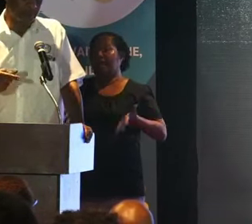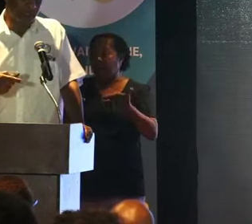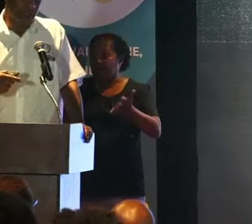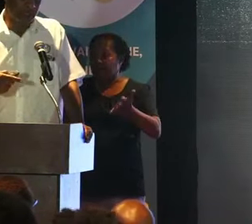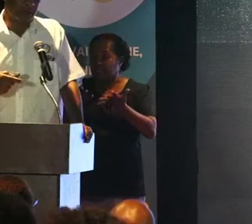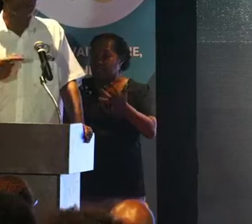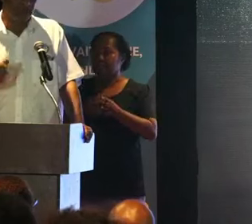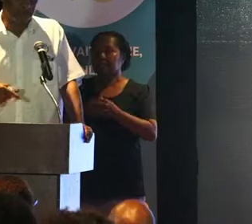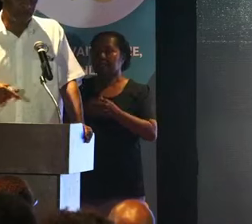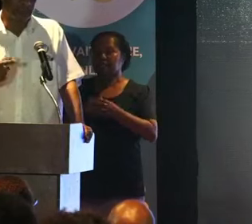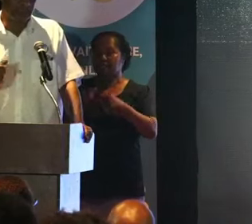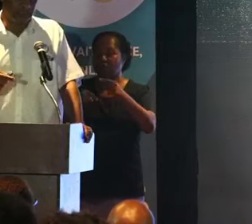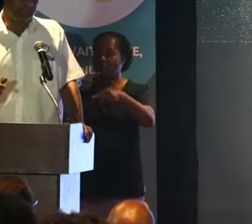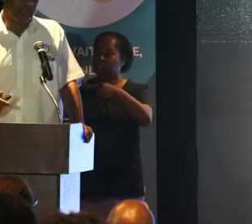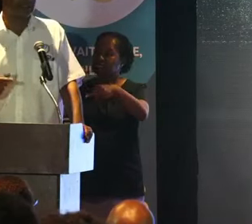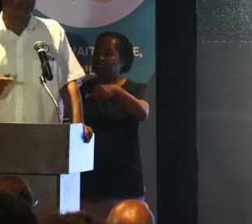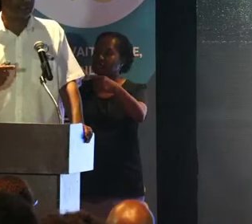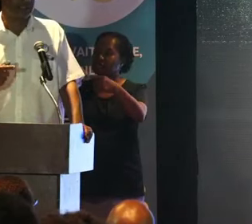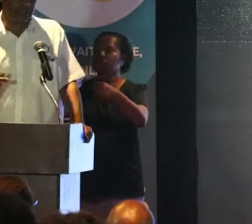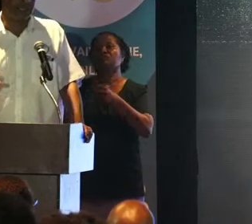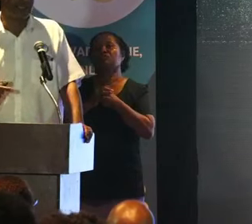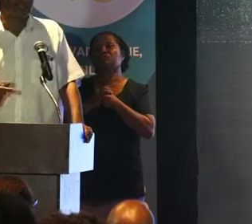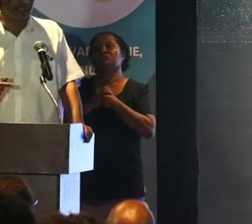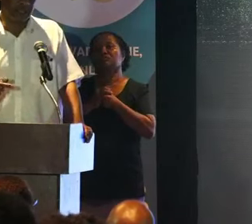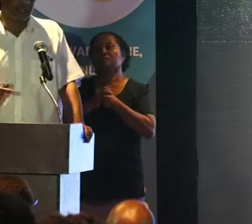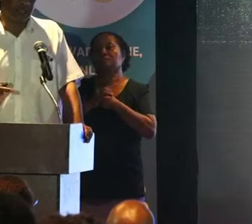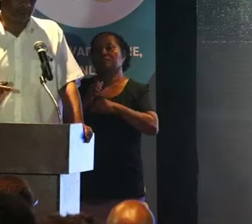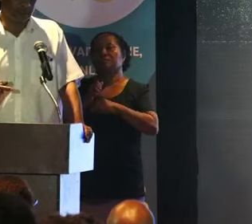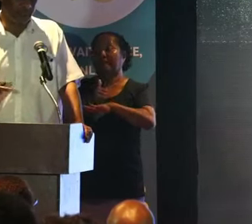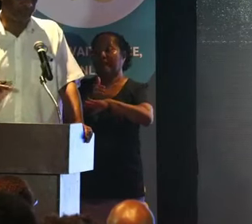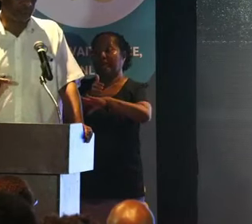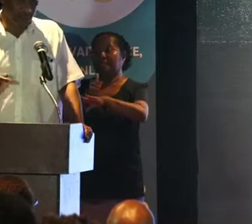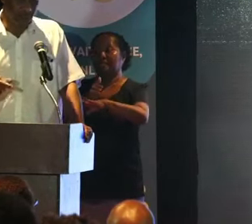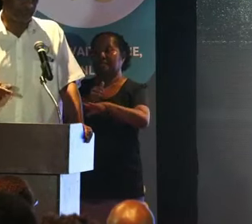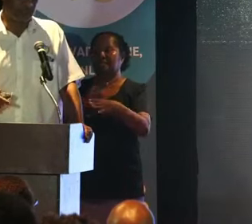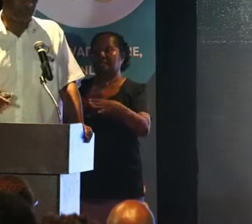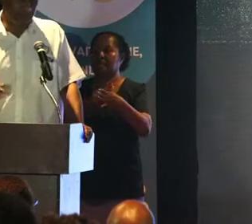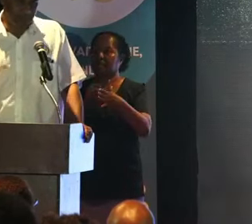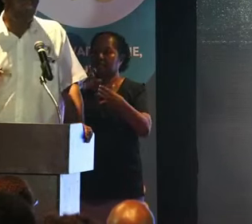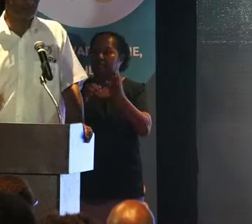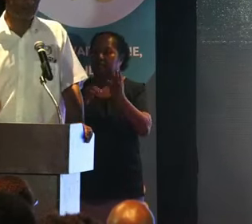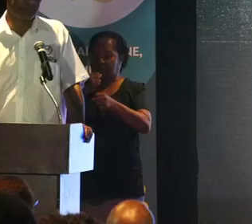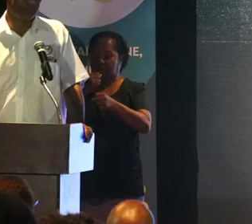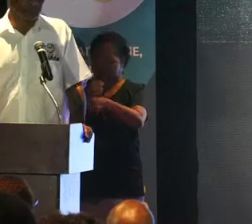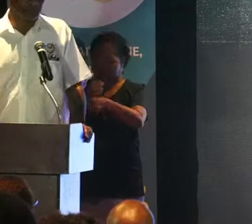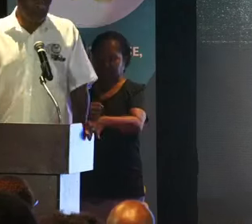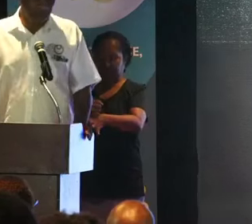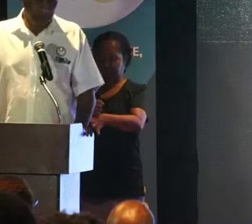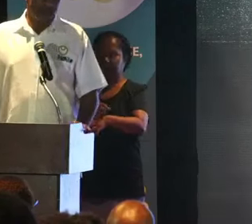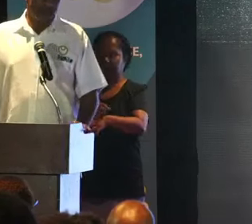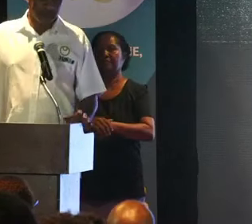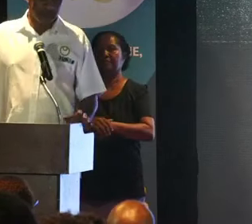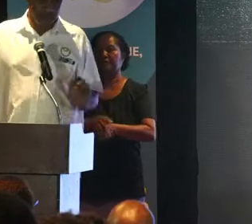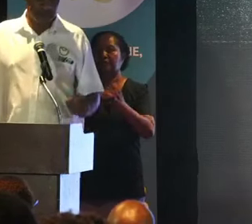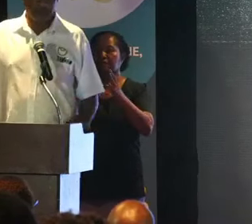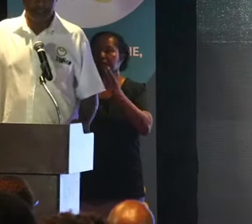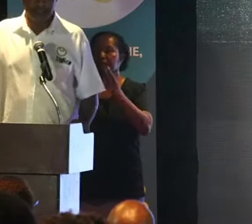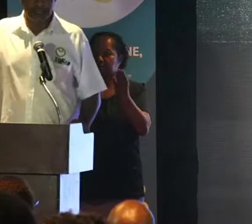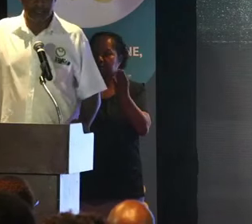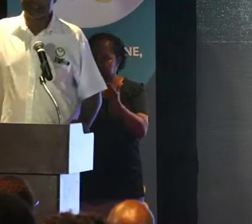we continue to make that. It's an act under an act of parliament that we have to administer. So business groups is also